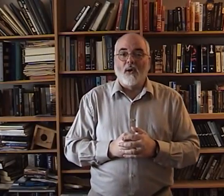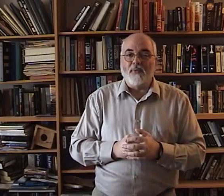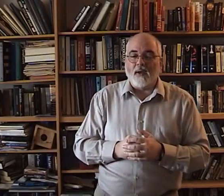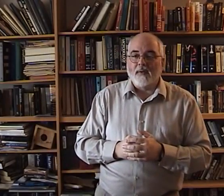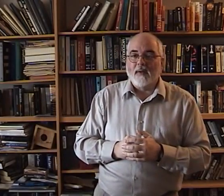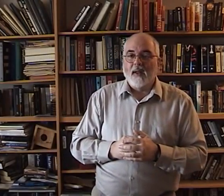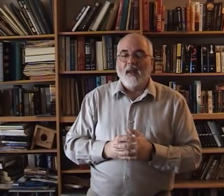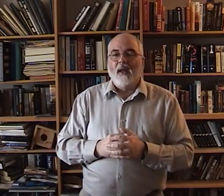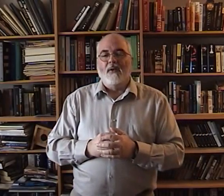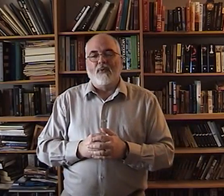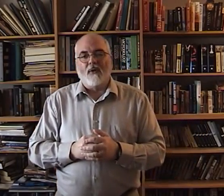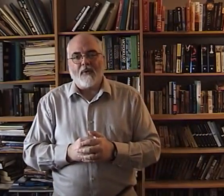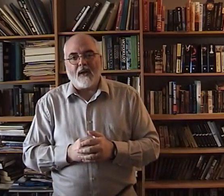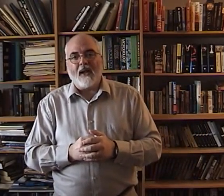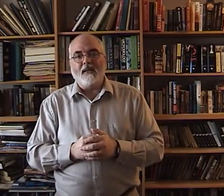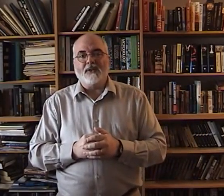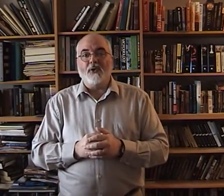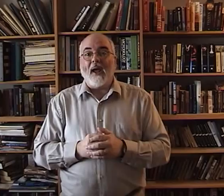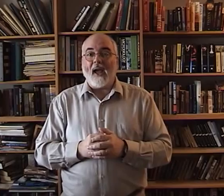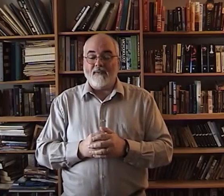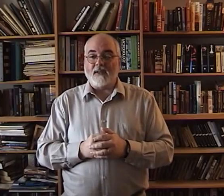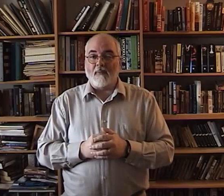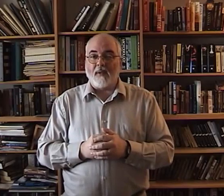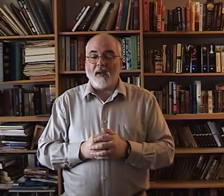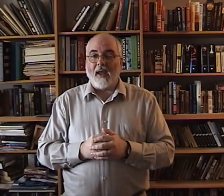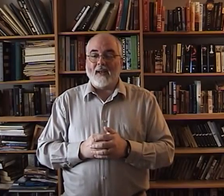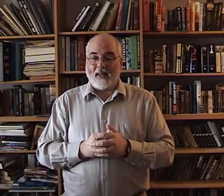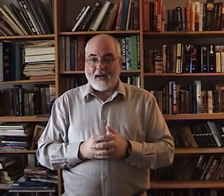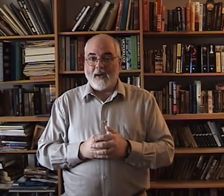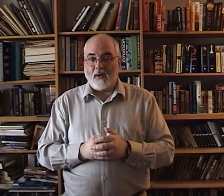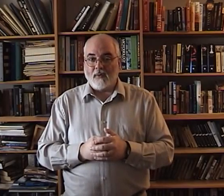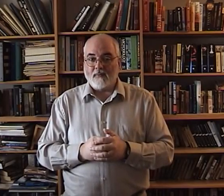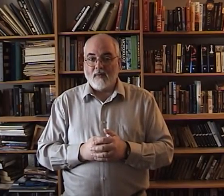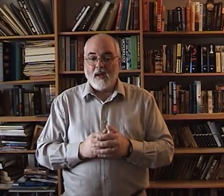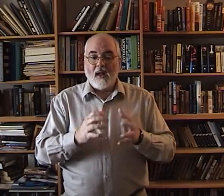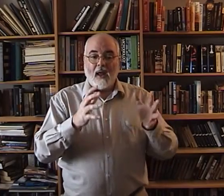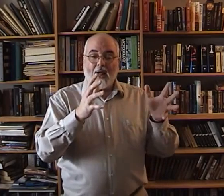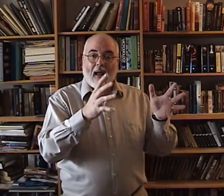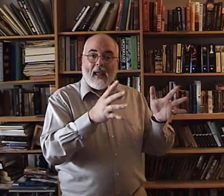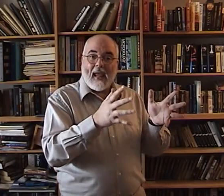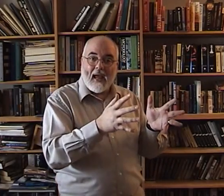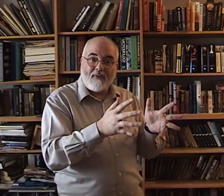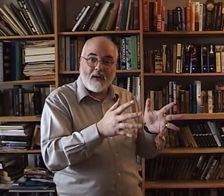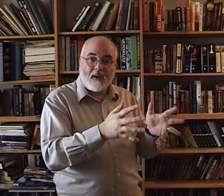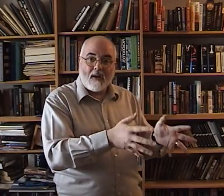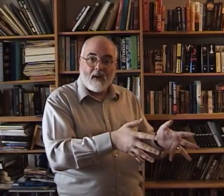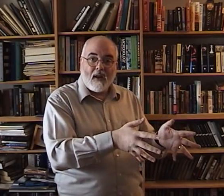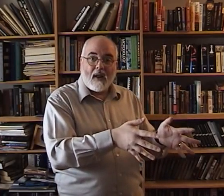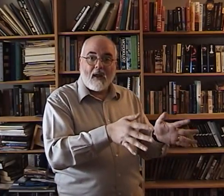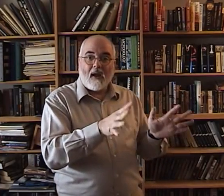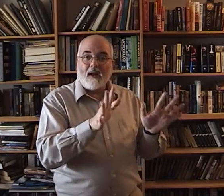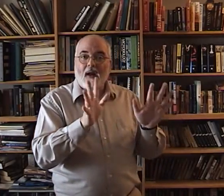Forfeit. Forfeit is to have something and let it go. I have it, and I let